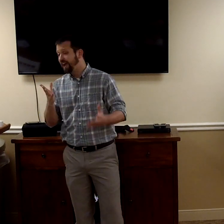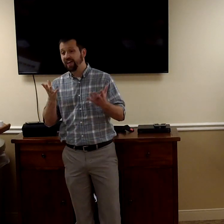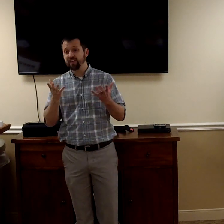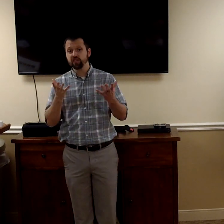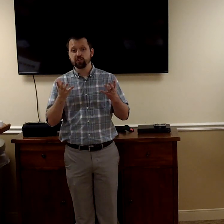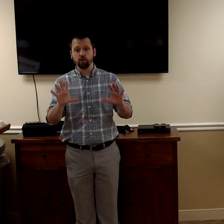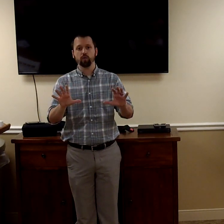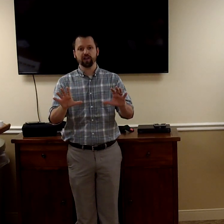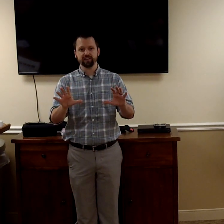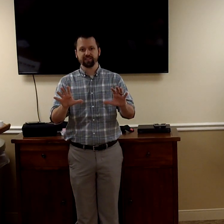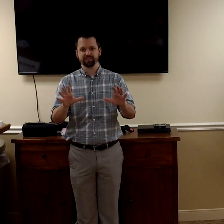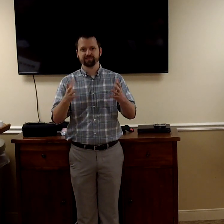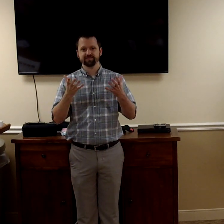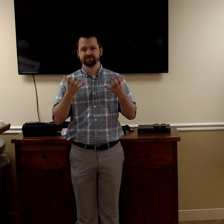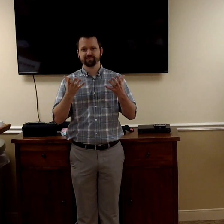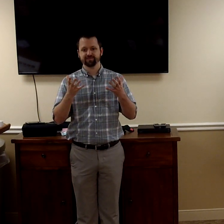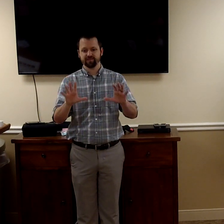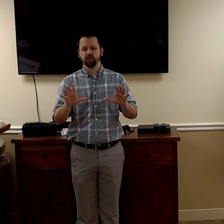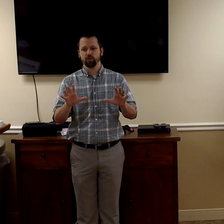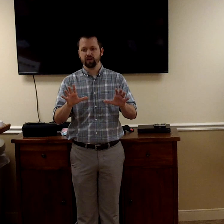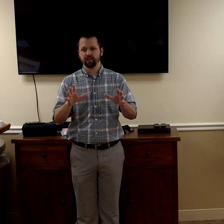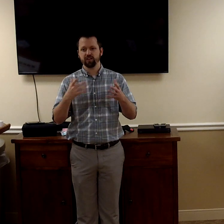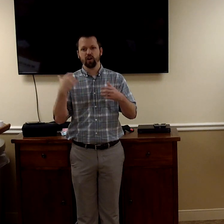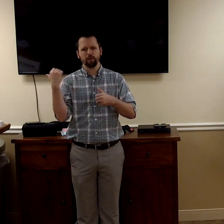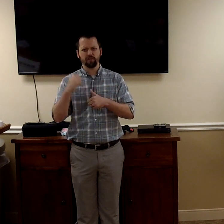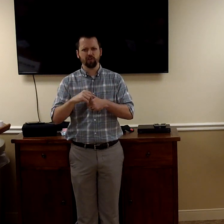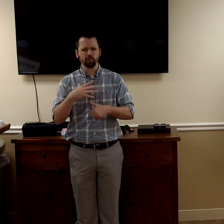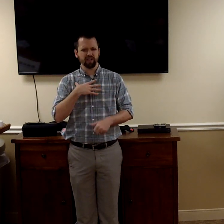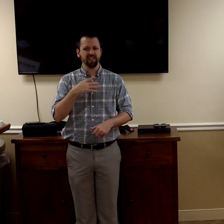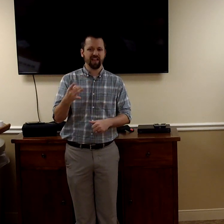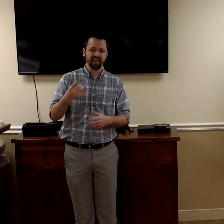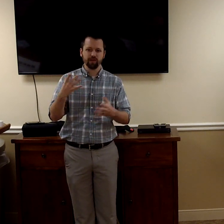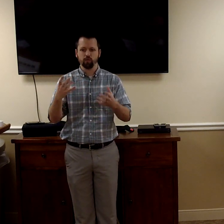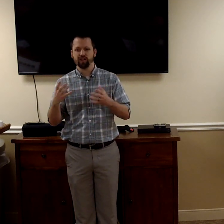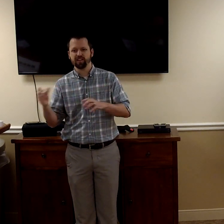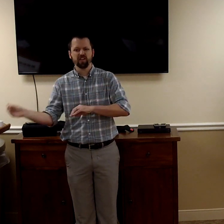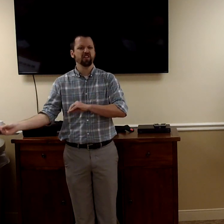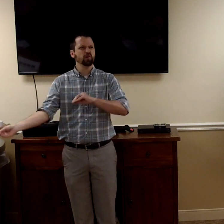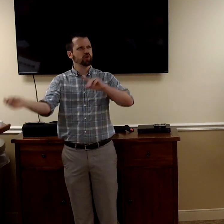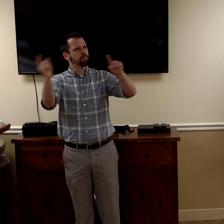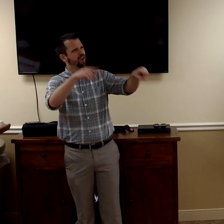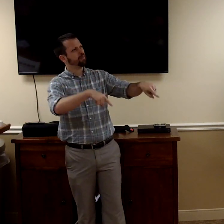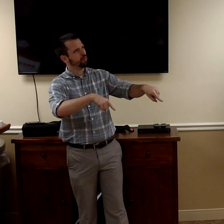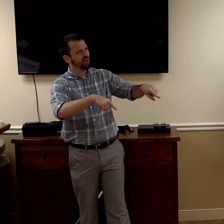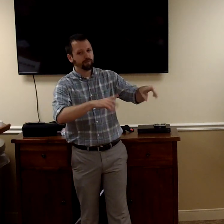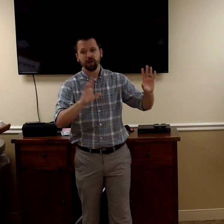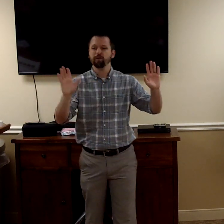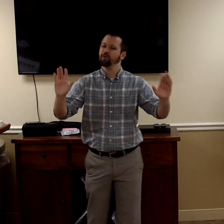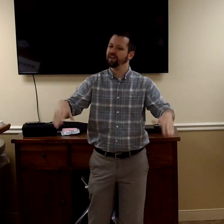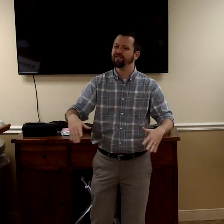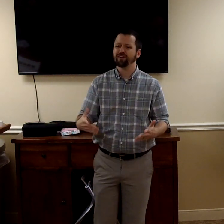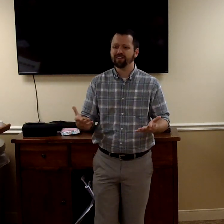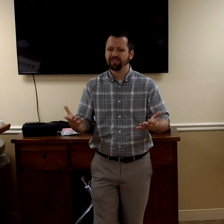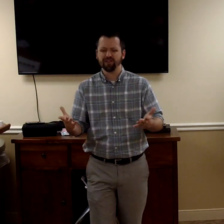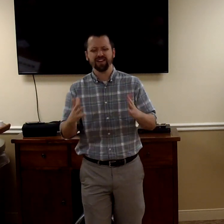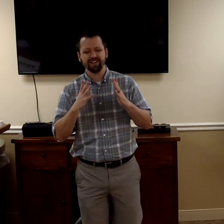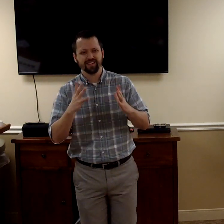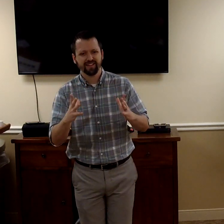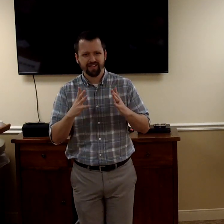and then don't want. Y'all remember those when we didn't like and want? They should probably have been way up there, but whatever. It's fine. Did it